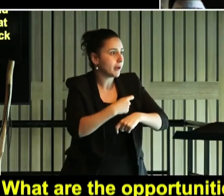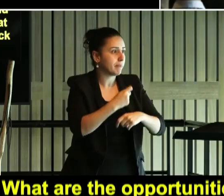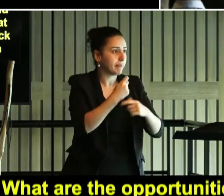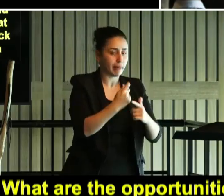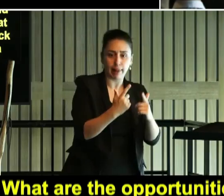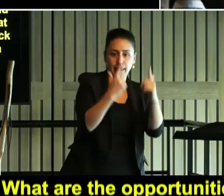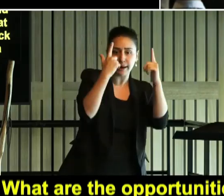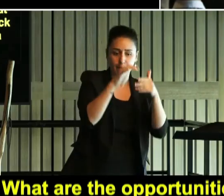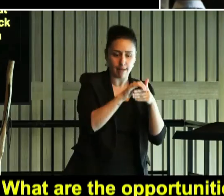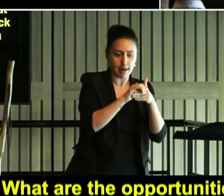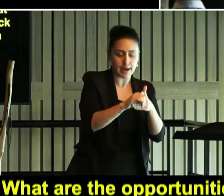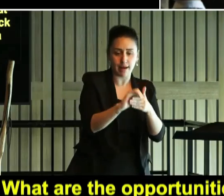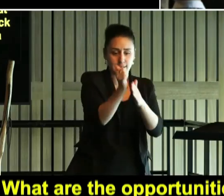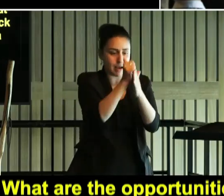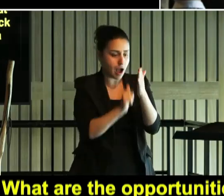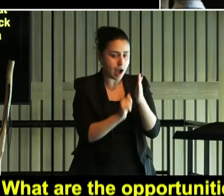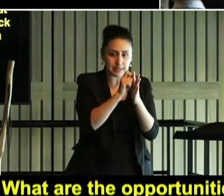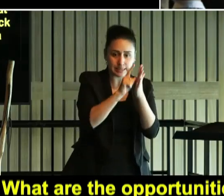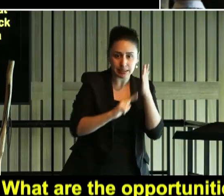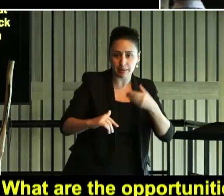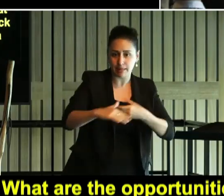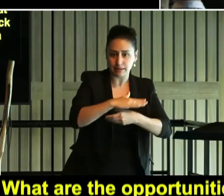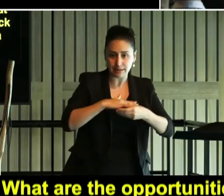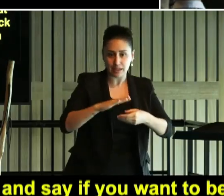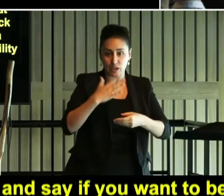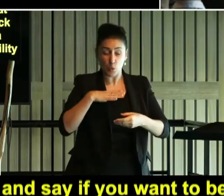arts disability sector, it's going to take a certain